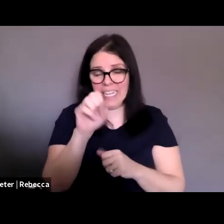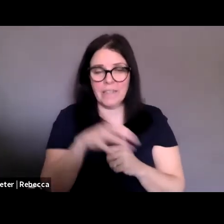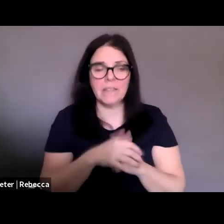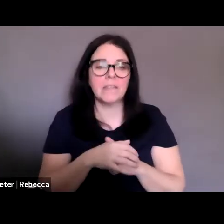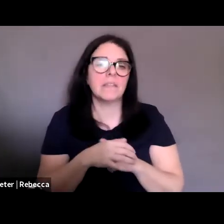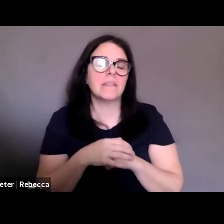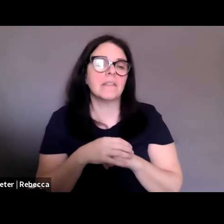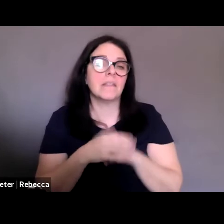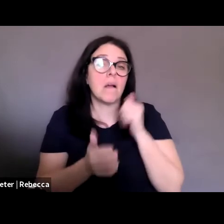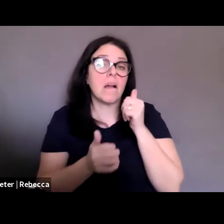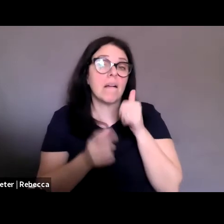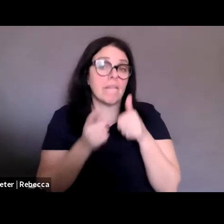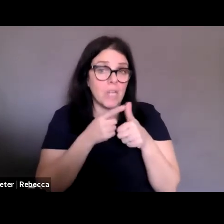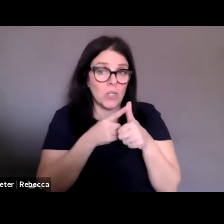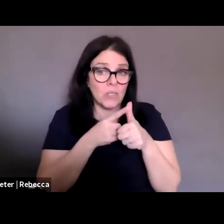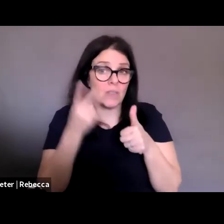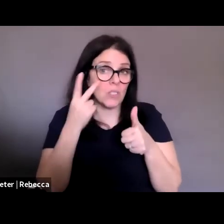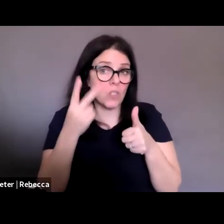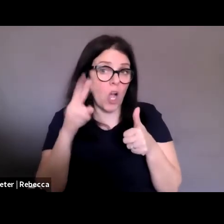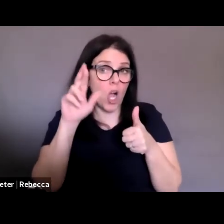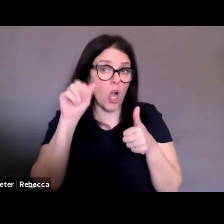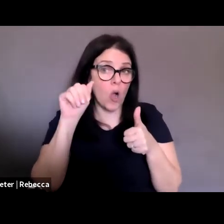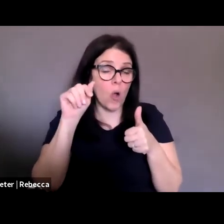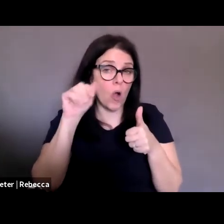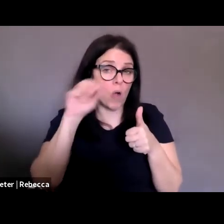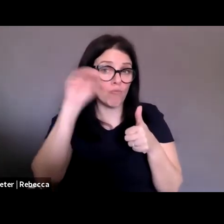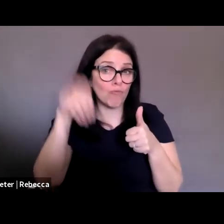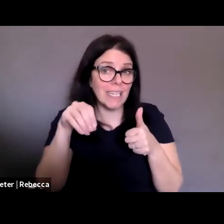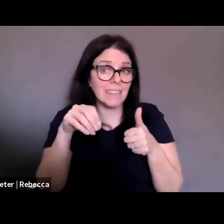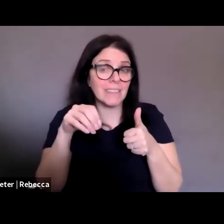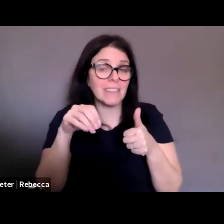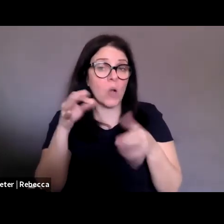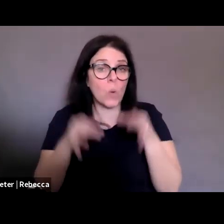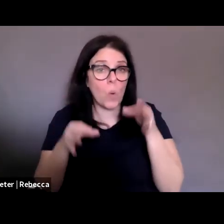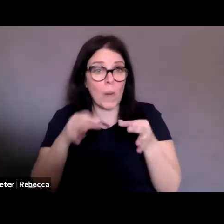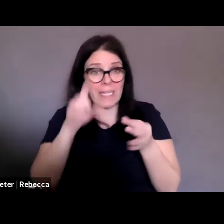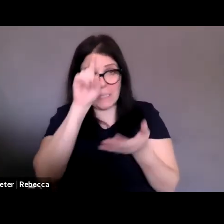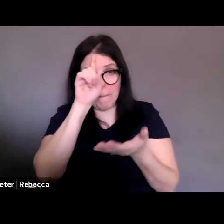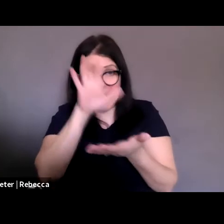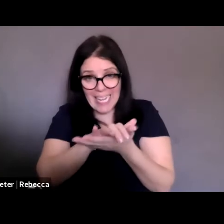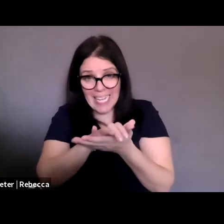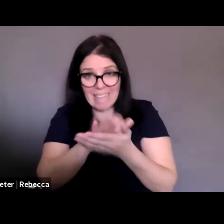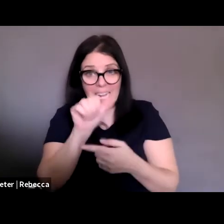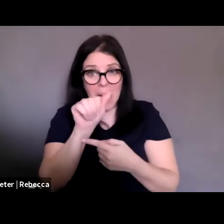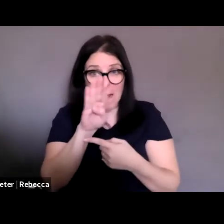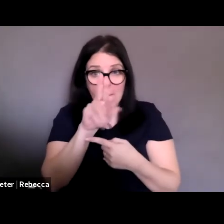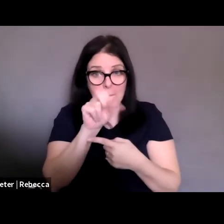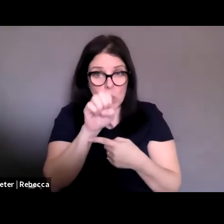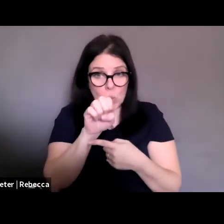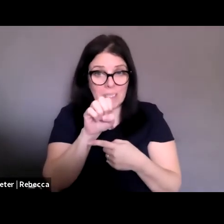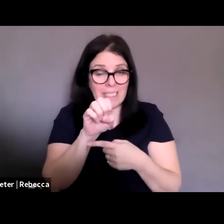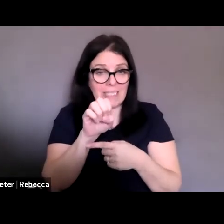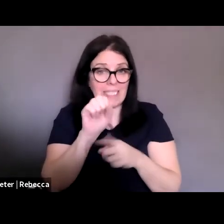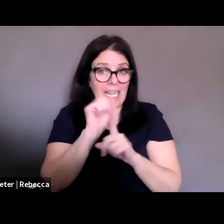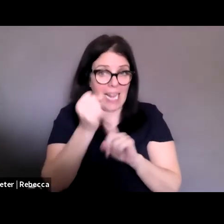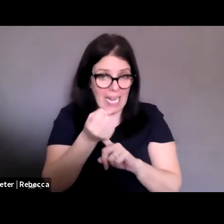we saw in terms of the rates at which courts credit or believe abuse claims by mothers about children or themselves, and the